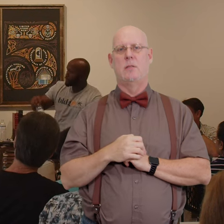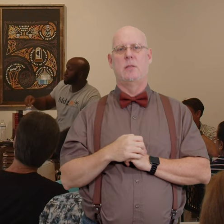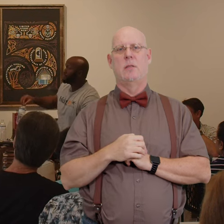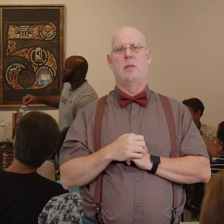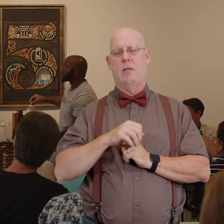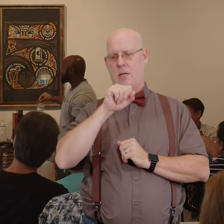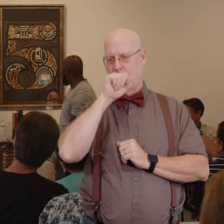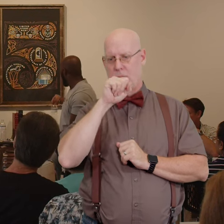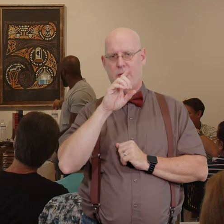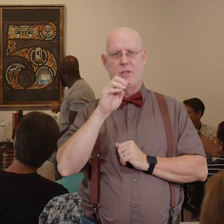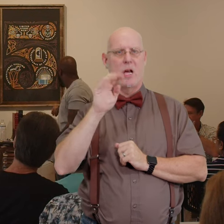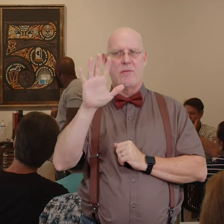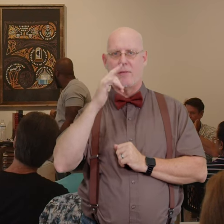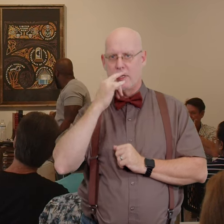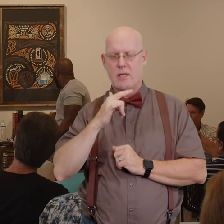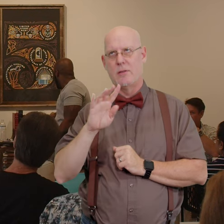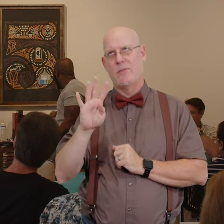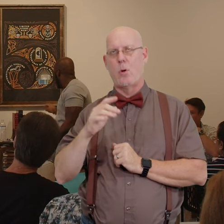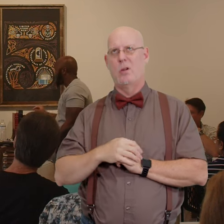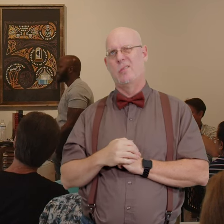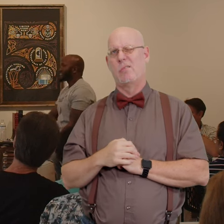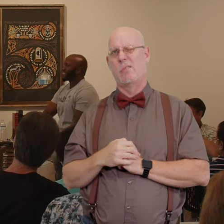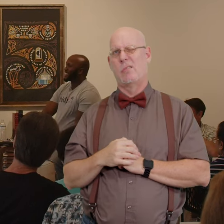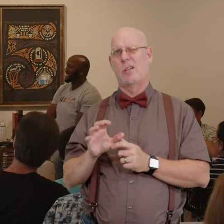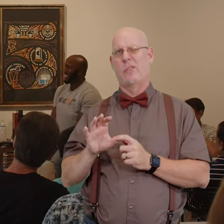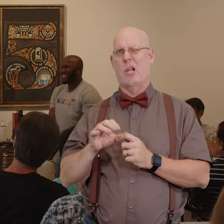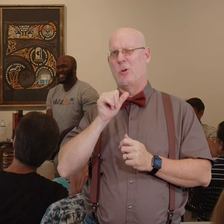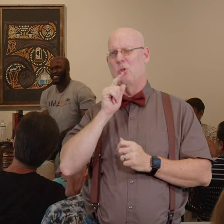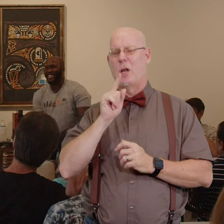right? I love Don's five kids. Well, four of them.